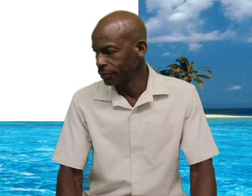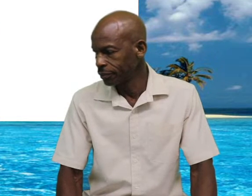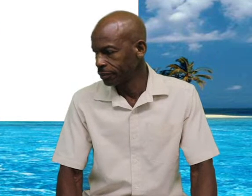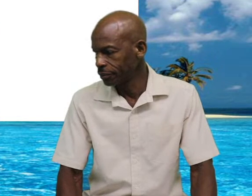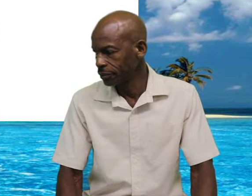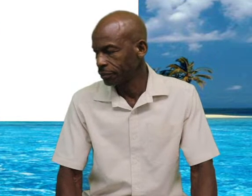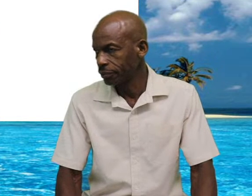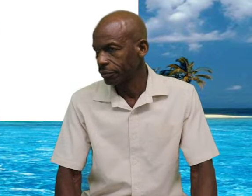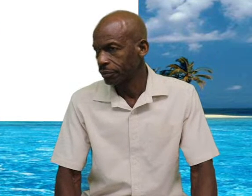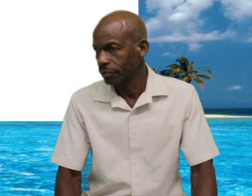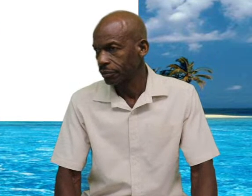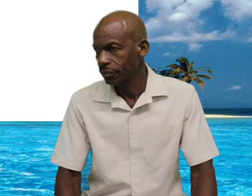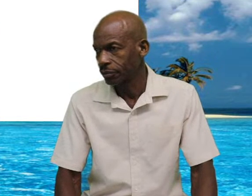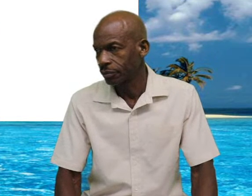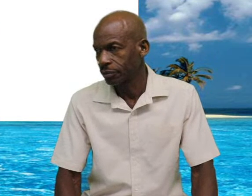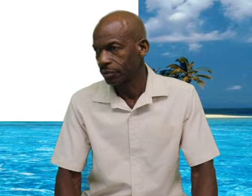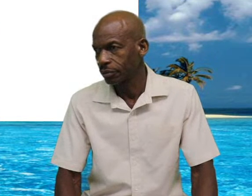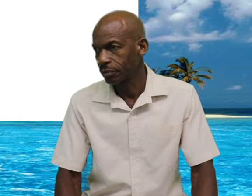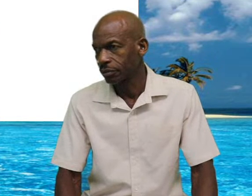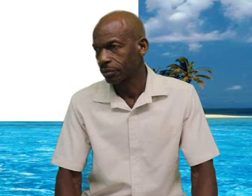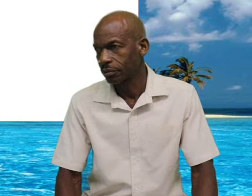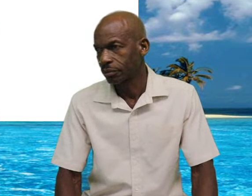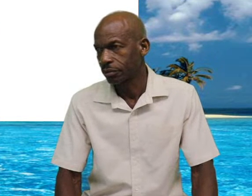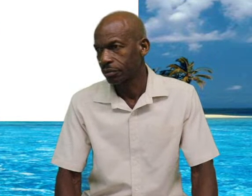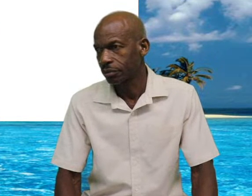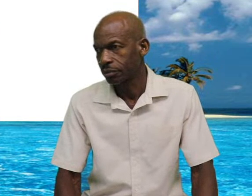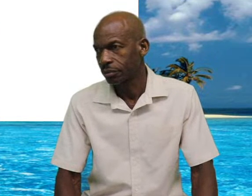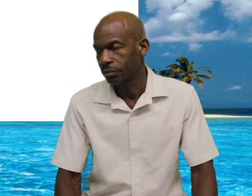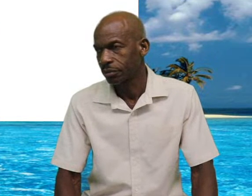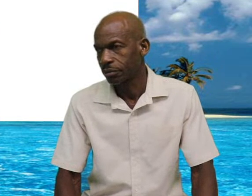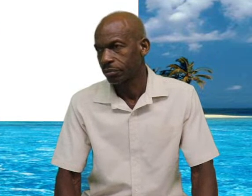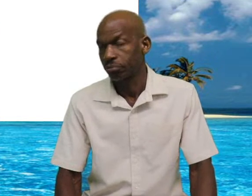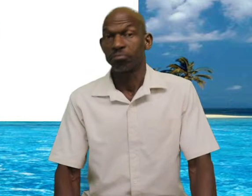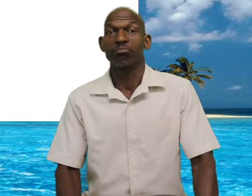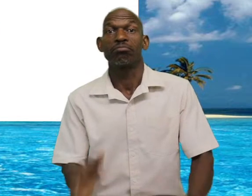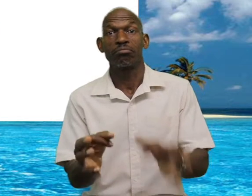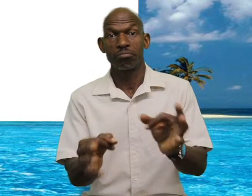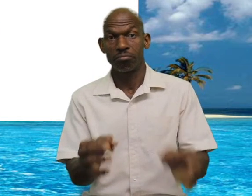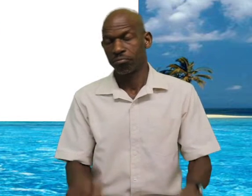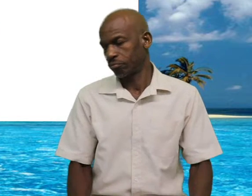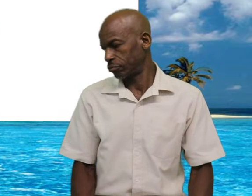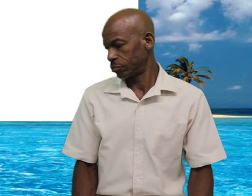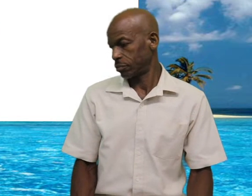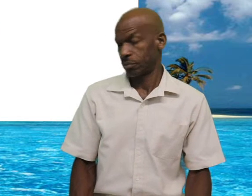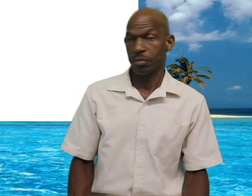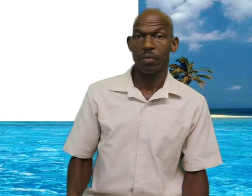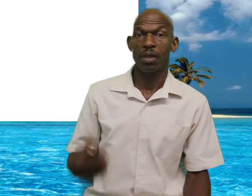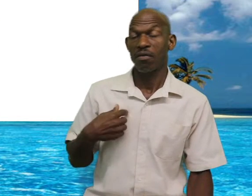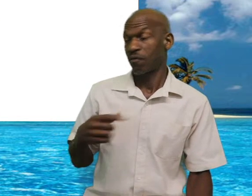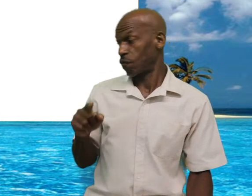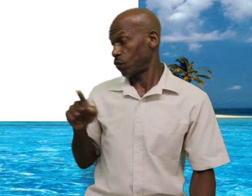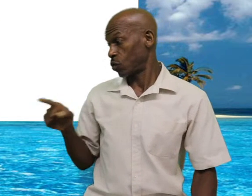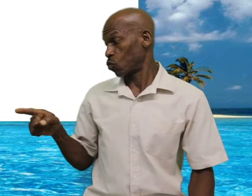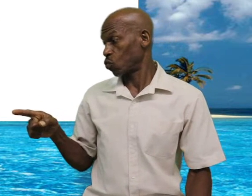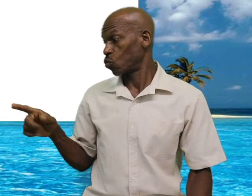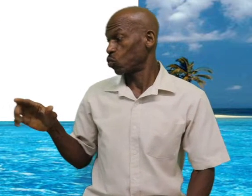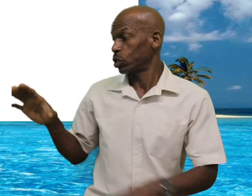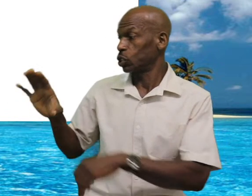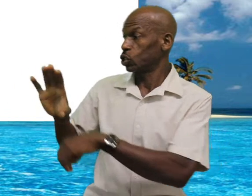drawing. All right, so this is a church that I go to this church all the